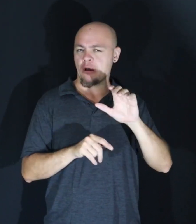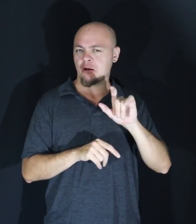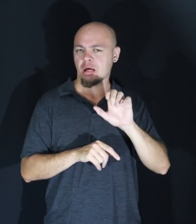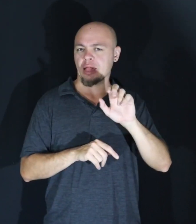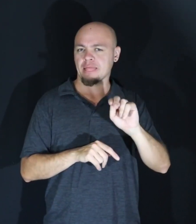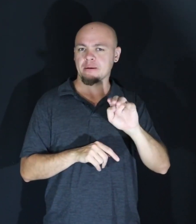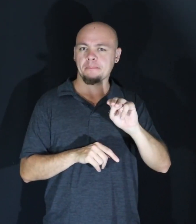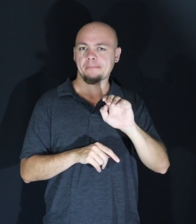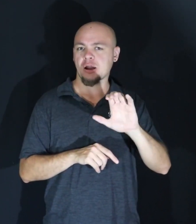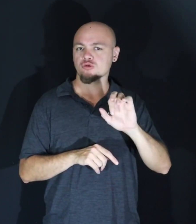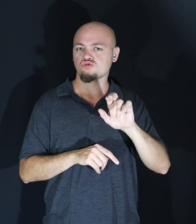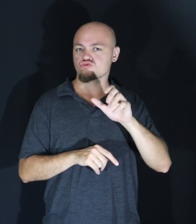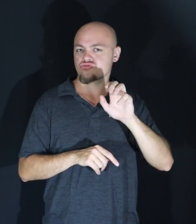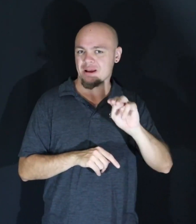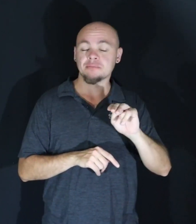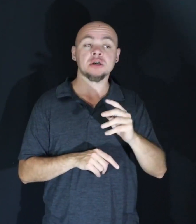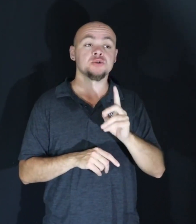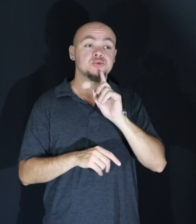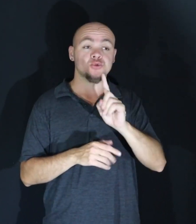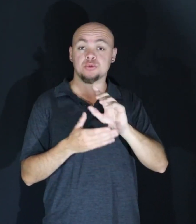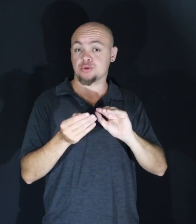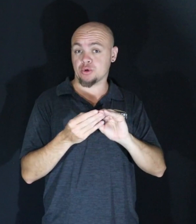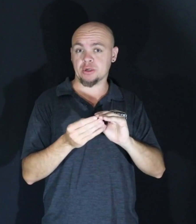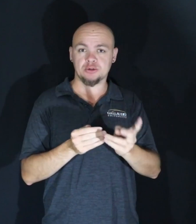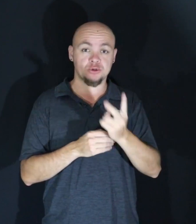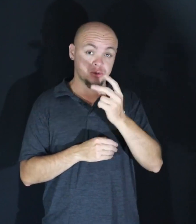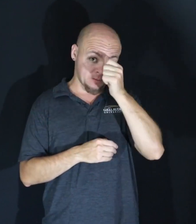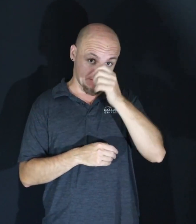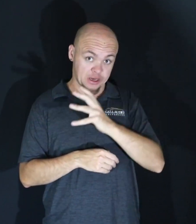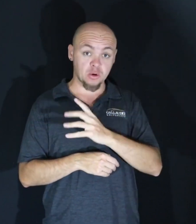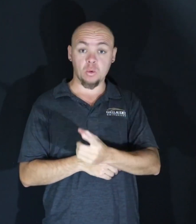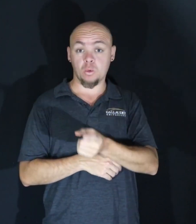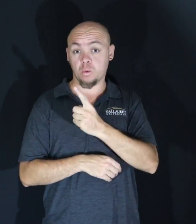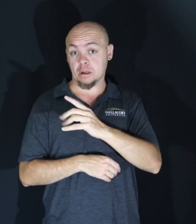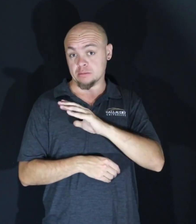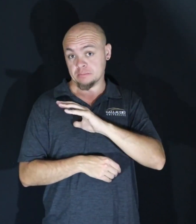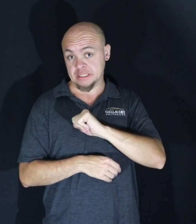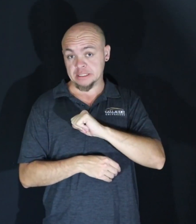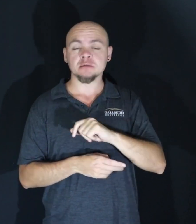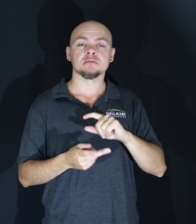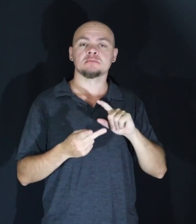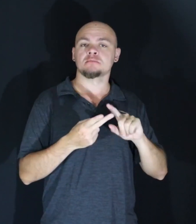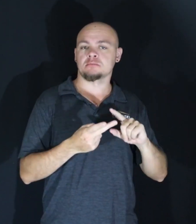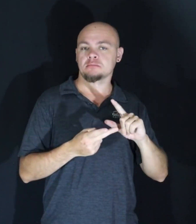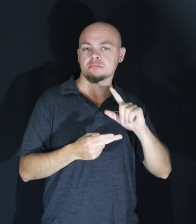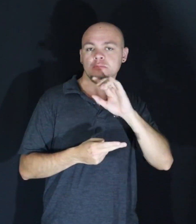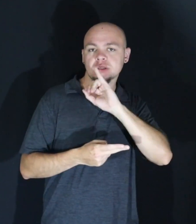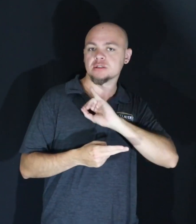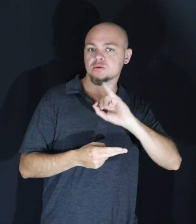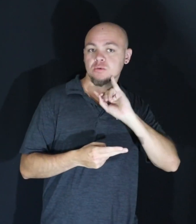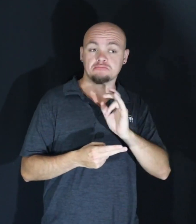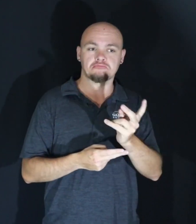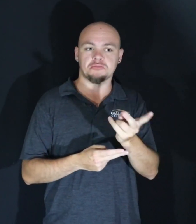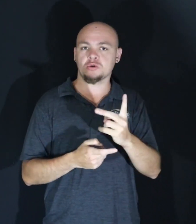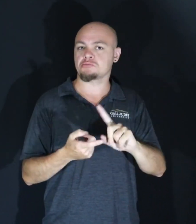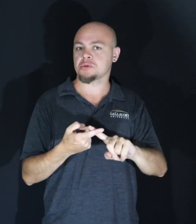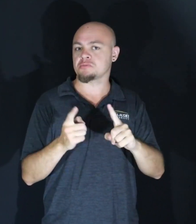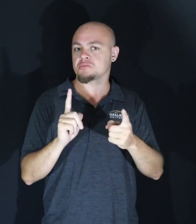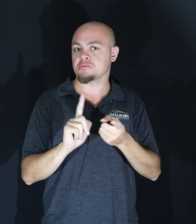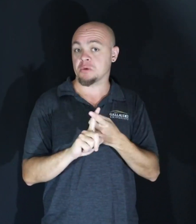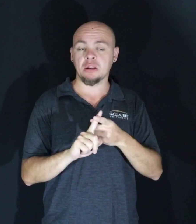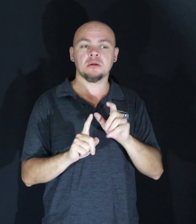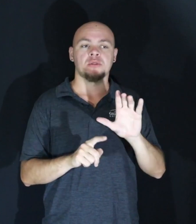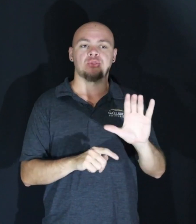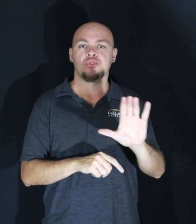story about 2 men, one Palestinian and one Israeli, who become friends and bond over